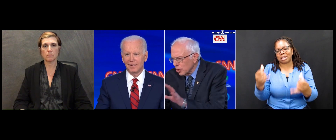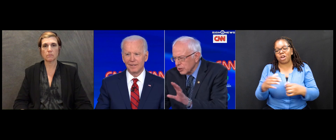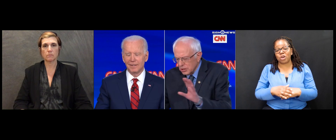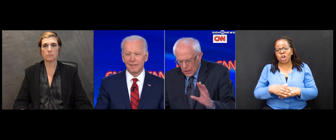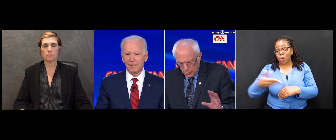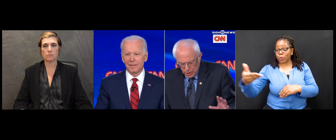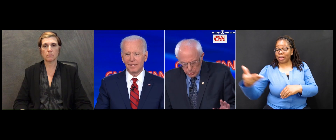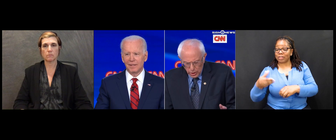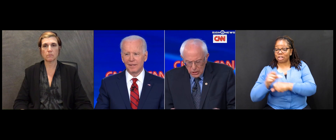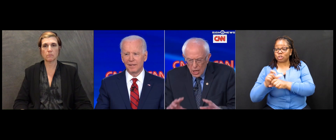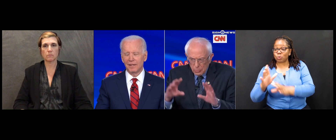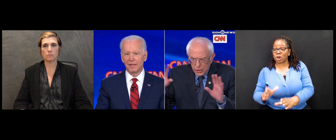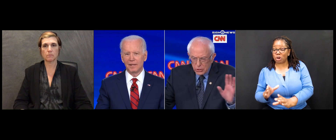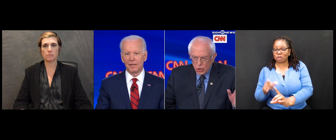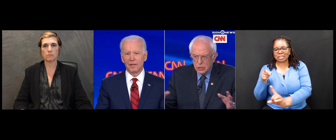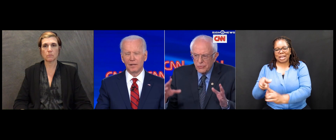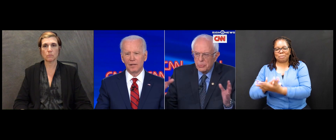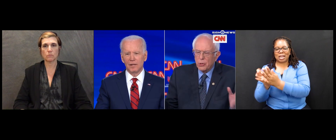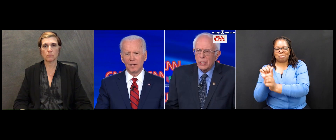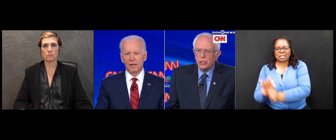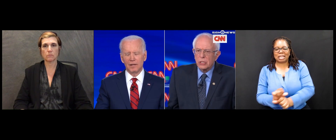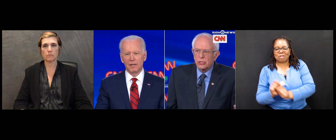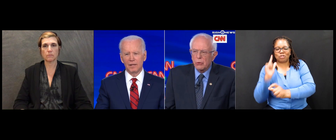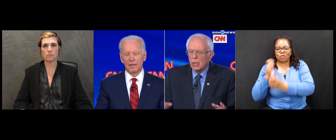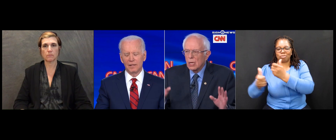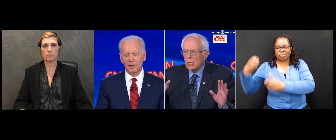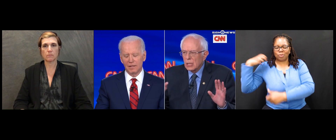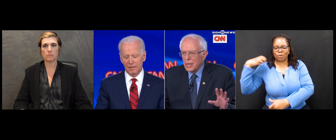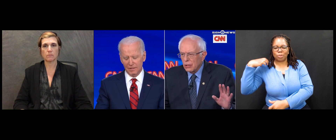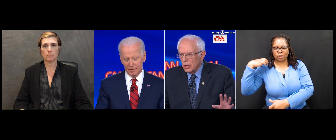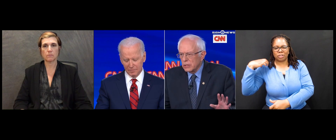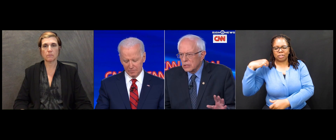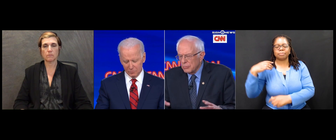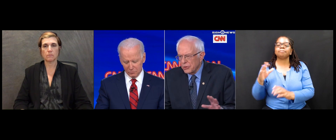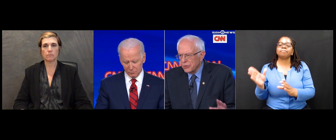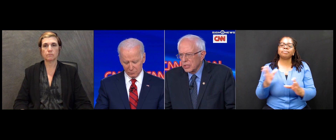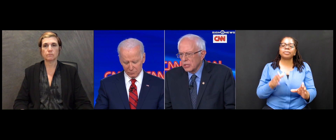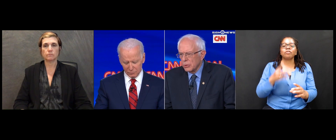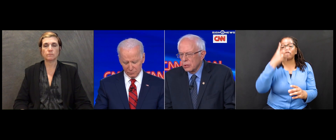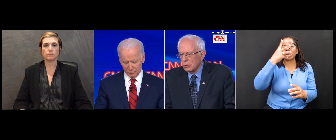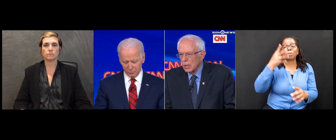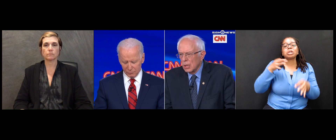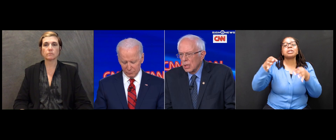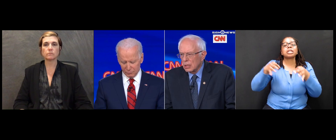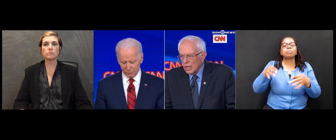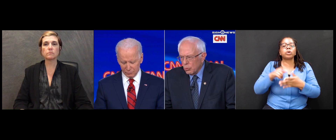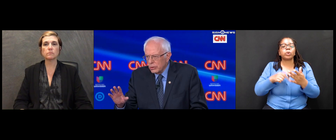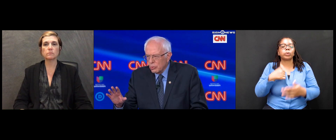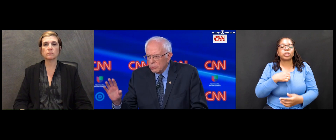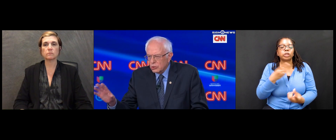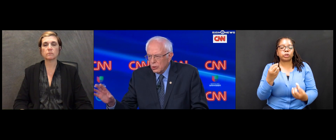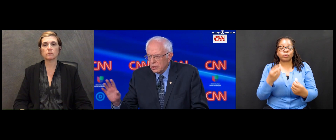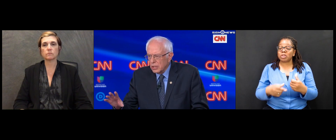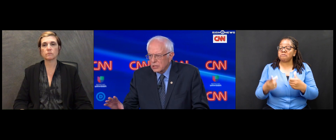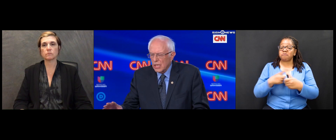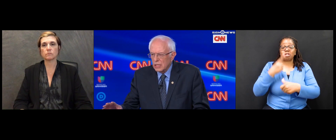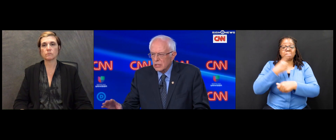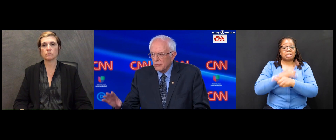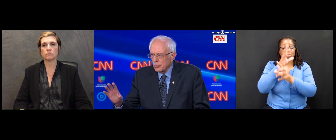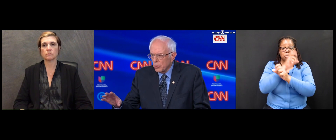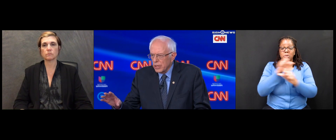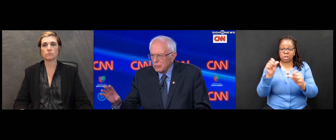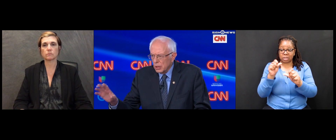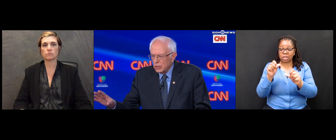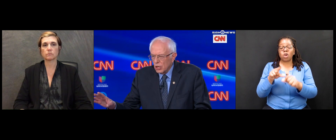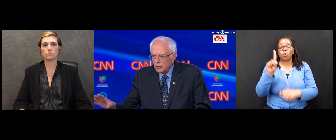are forced to stay with their employers. But in terms of immigration in general, let me outline some of the things that we do. Day one, we restore the legal status